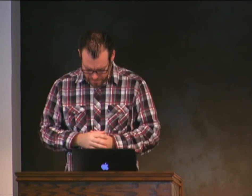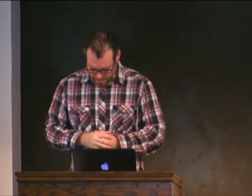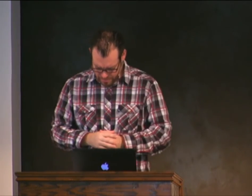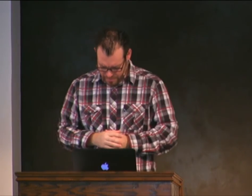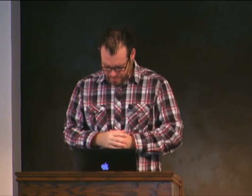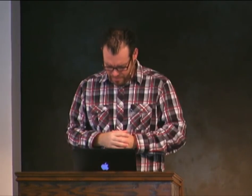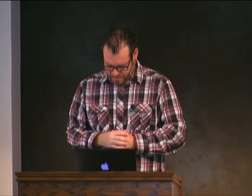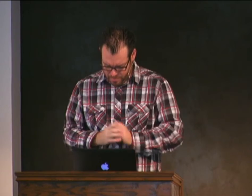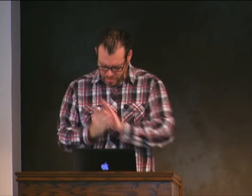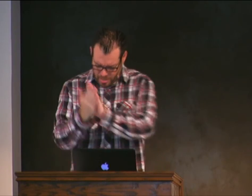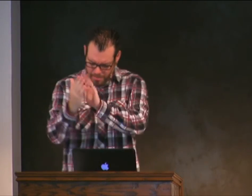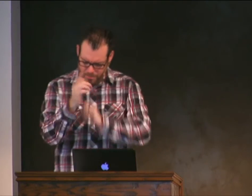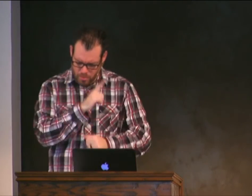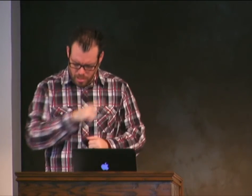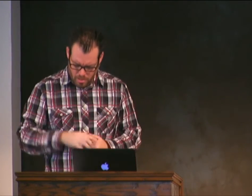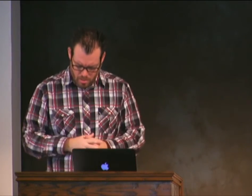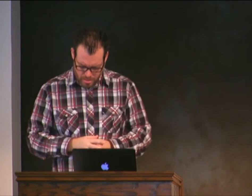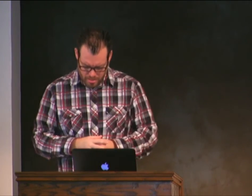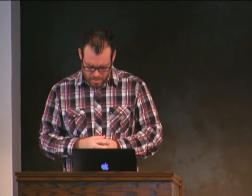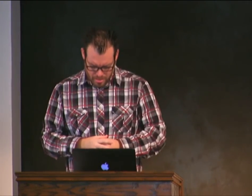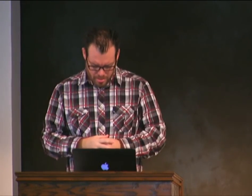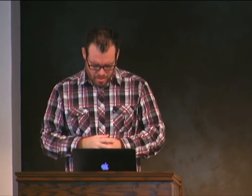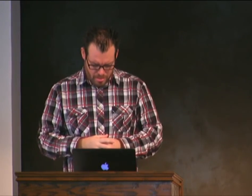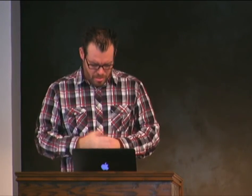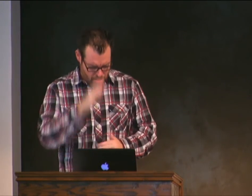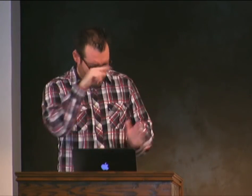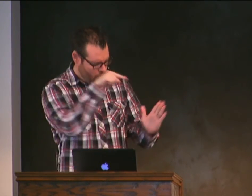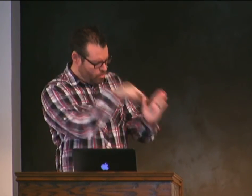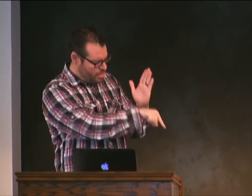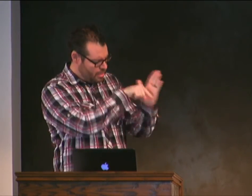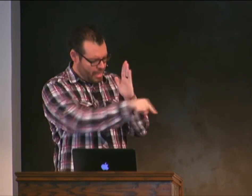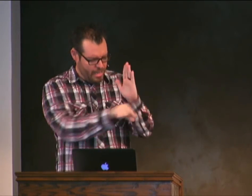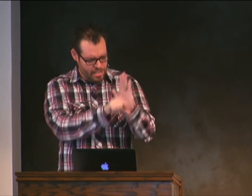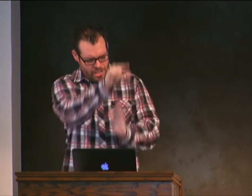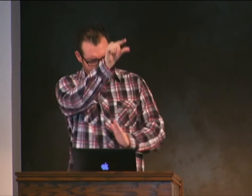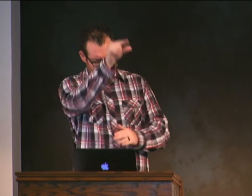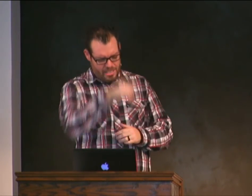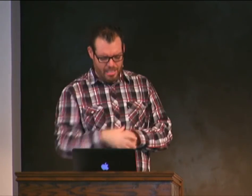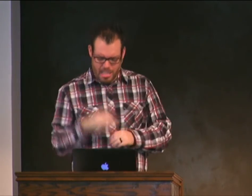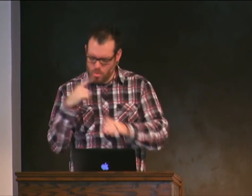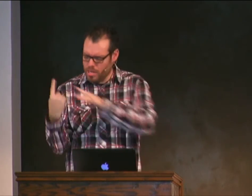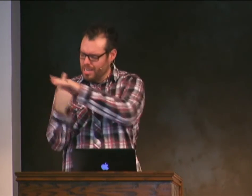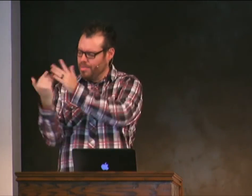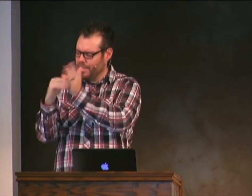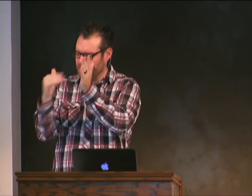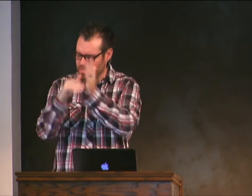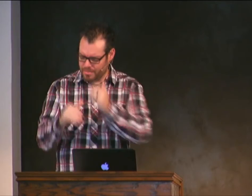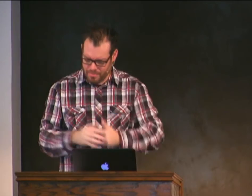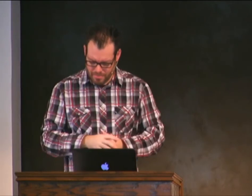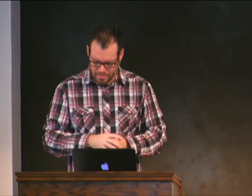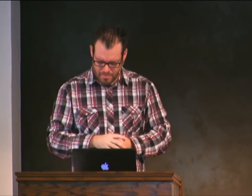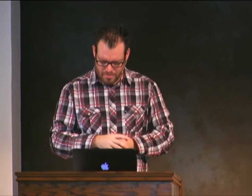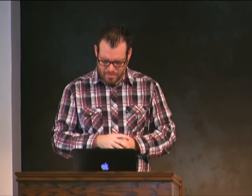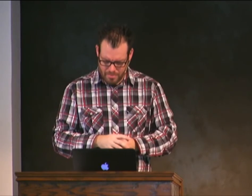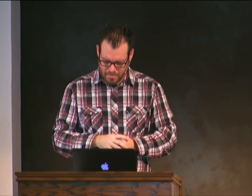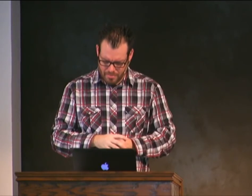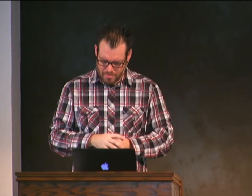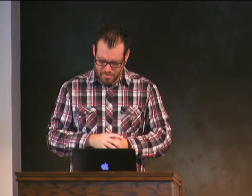Lord, we come before you, Lord. As we know, we slay the giants and they will come again.